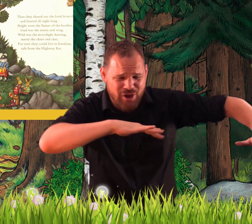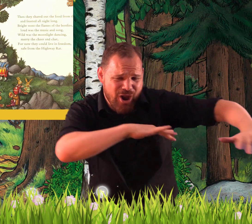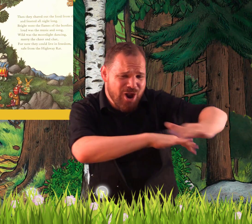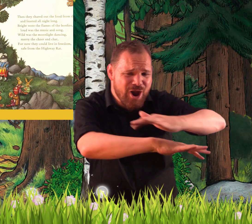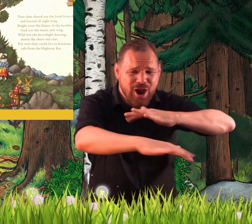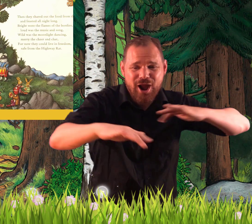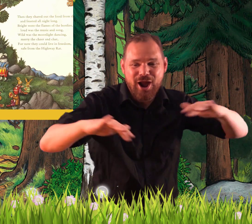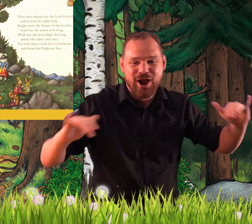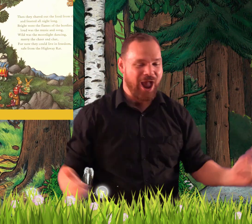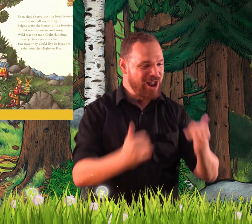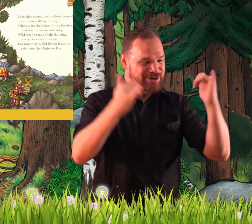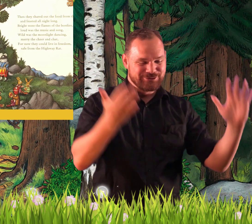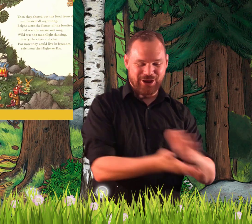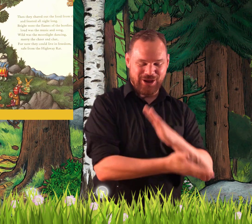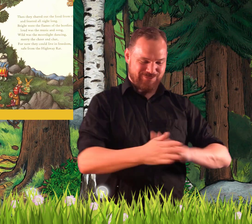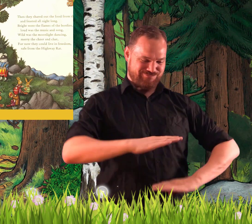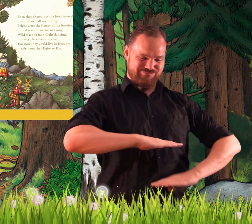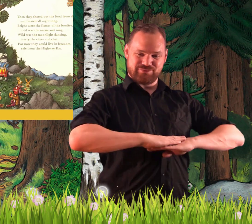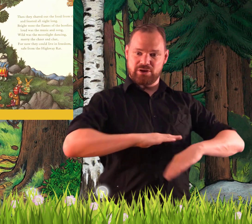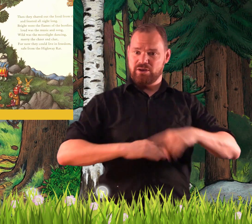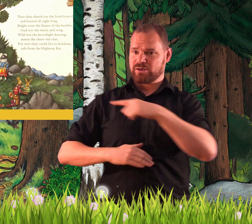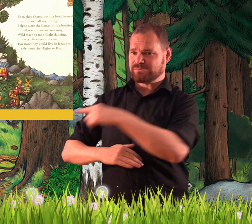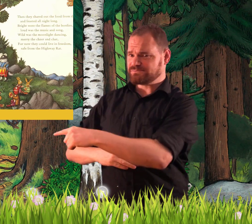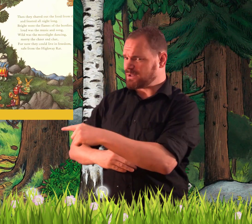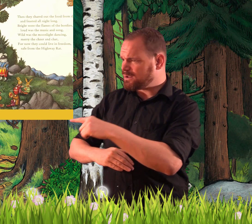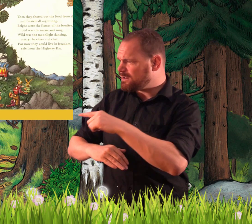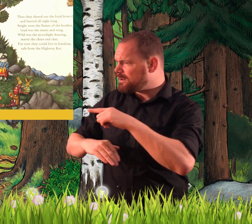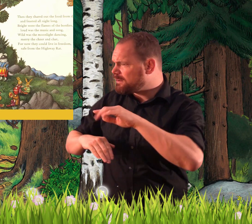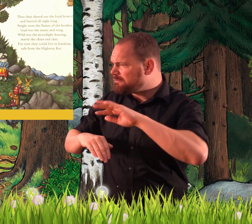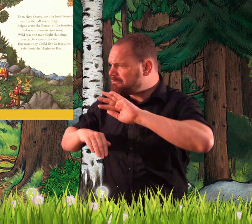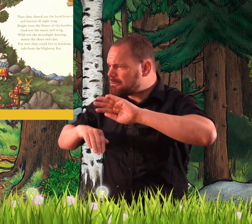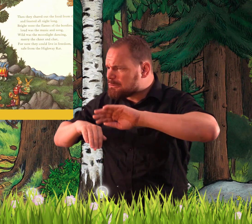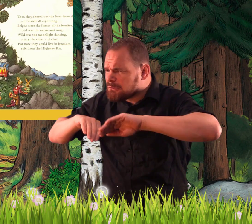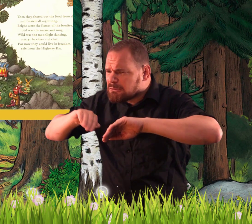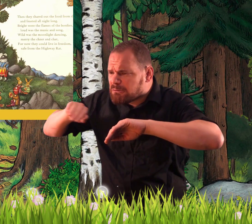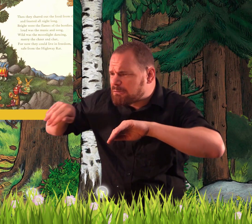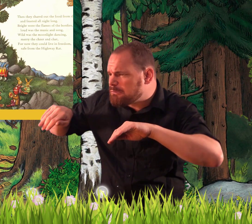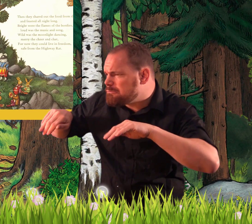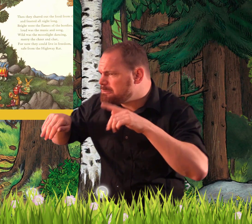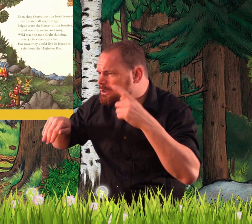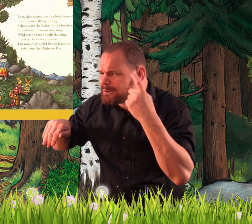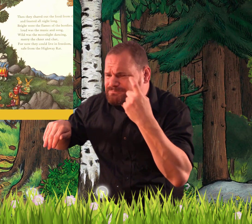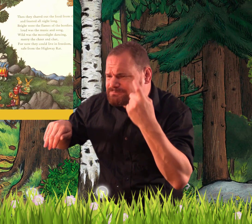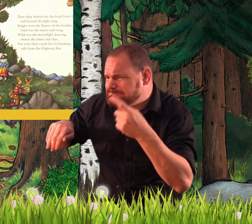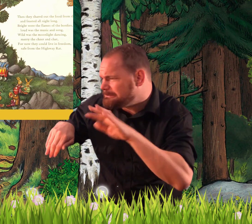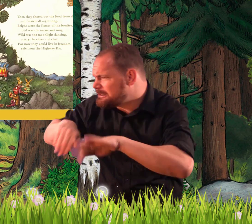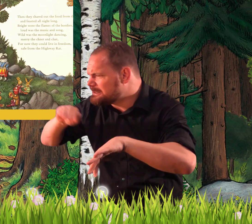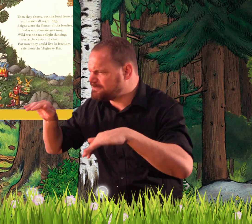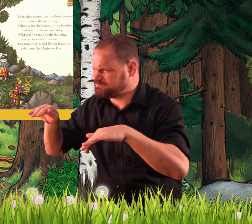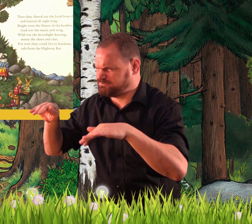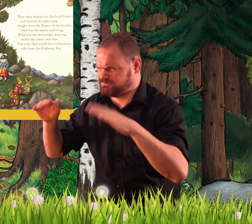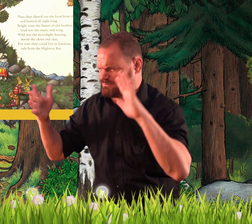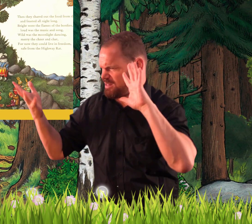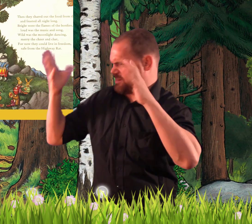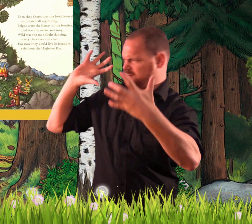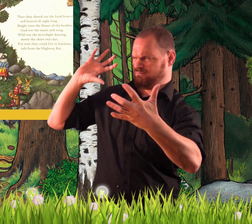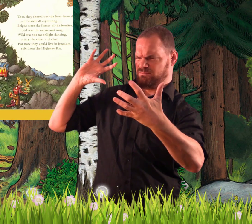all celebrated, and bright were the flames of the bonfire. But as for the rat in the echoey cave, he began